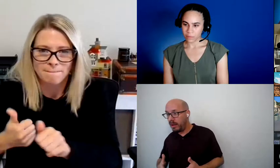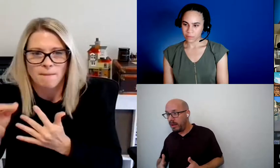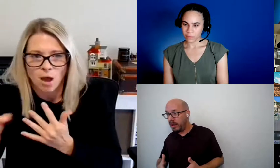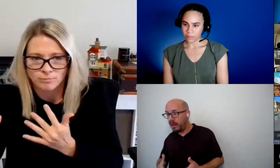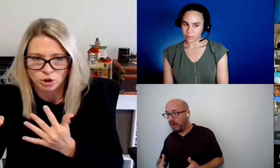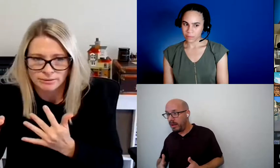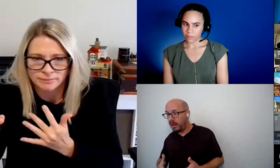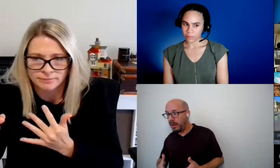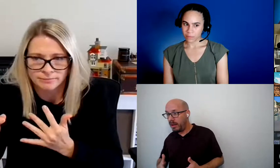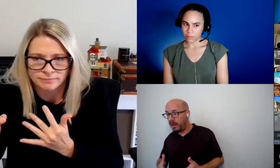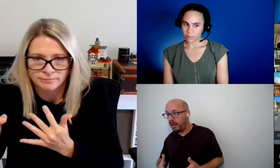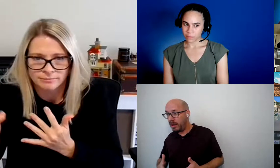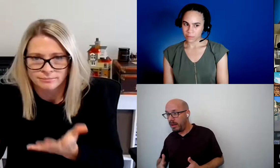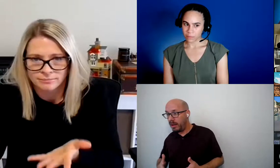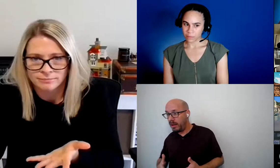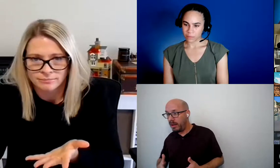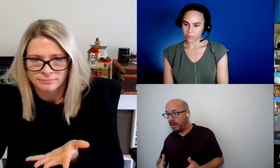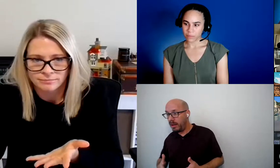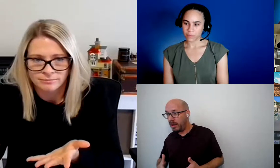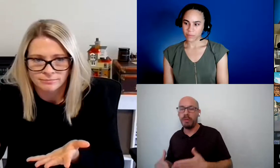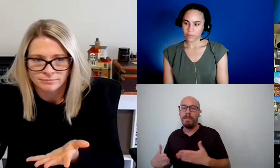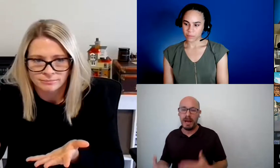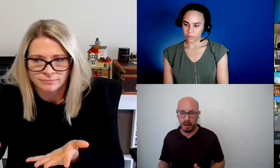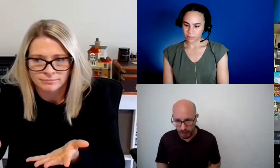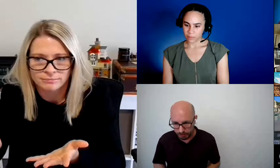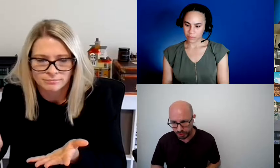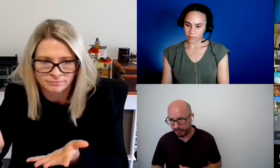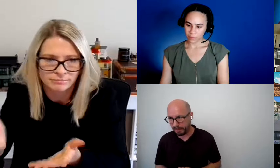then sign language is often the fallback or the backup option.